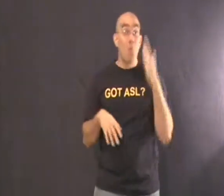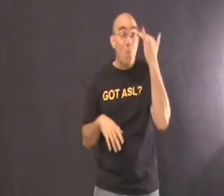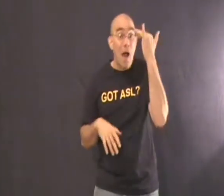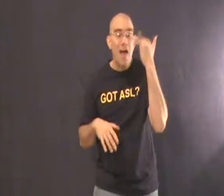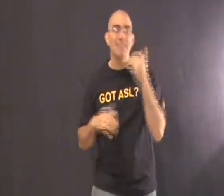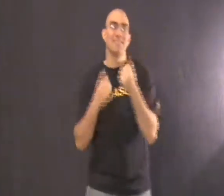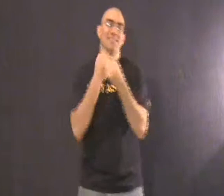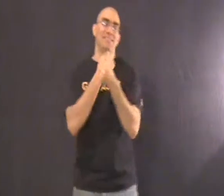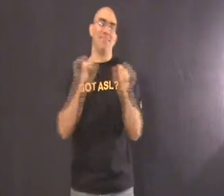ever.